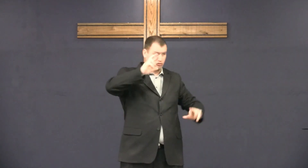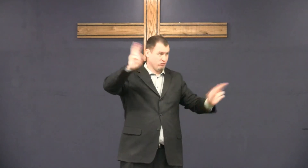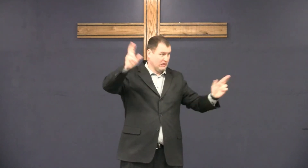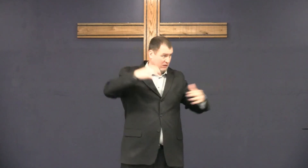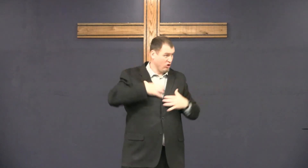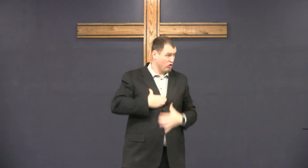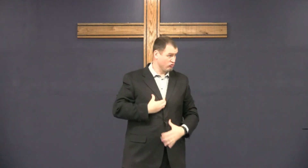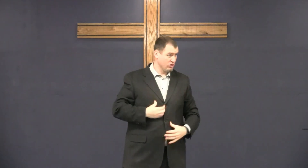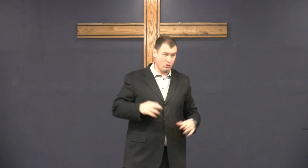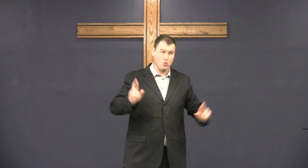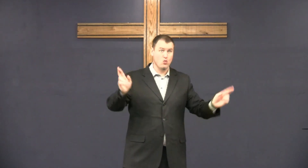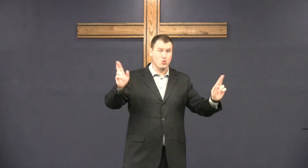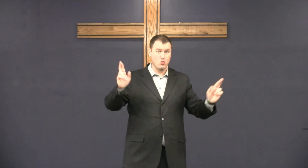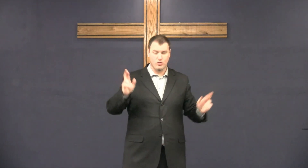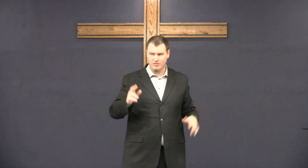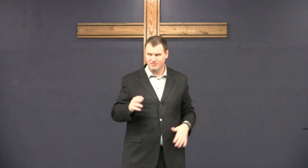I'm ready for lunch right now. Are you hungry?